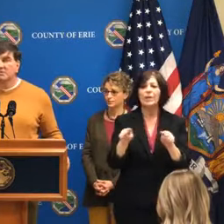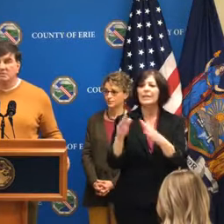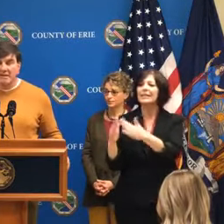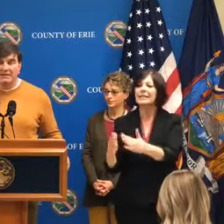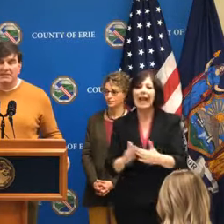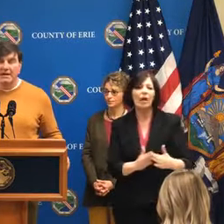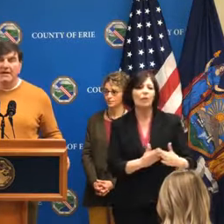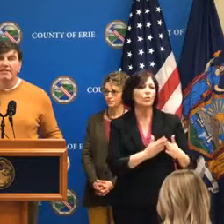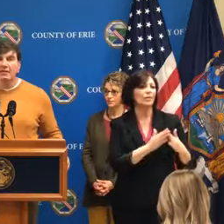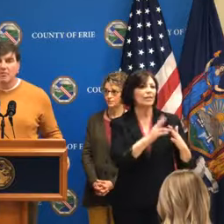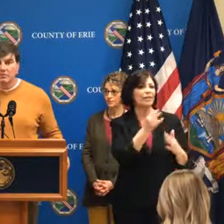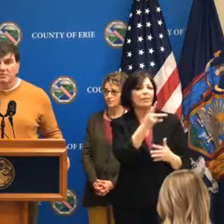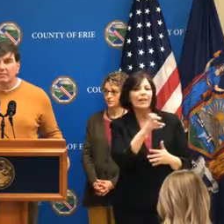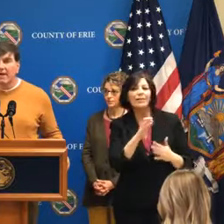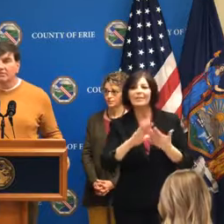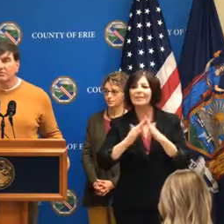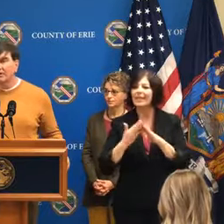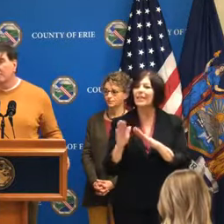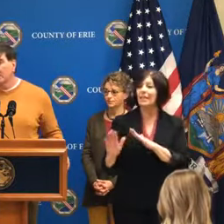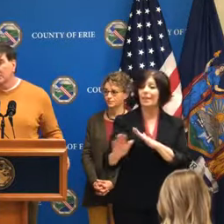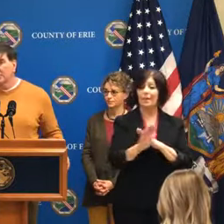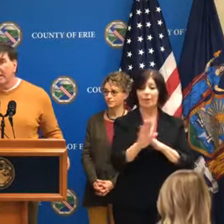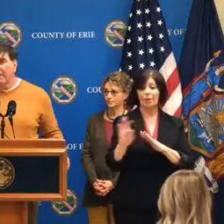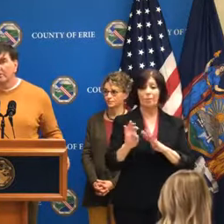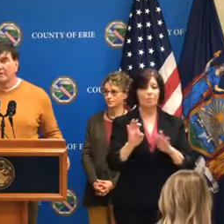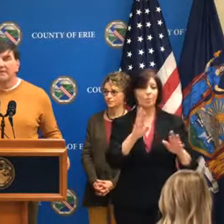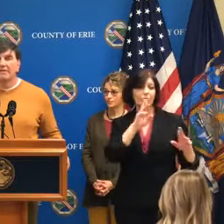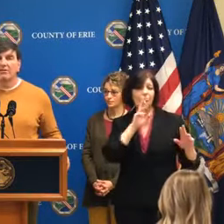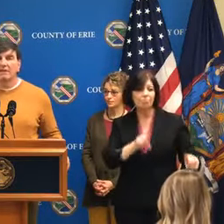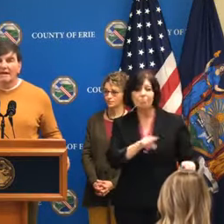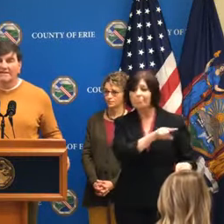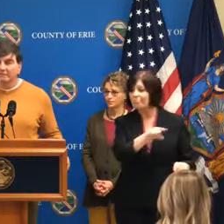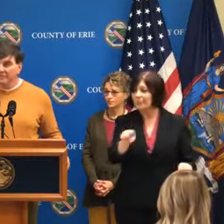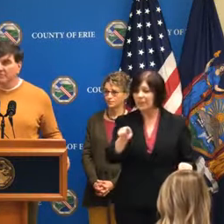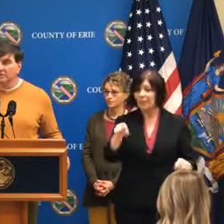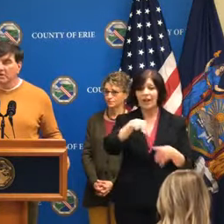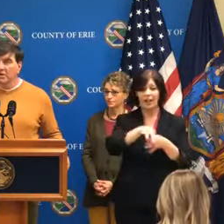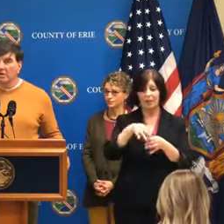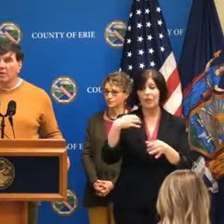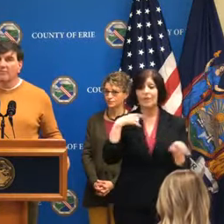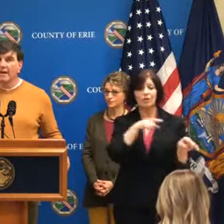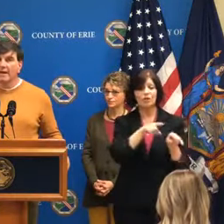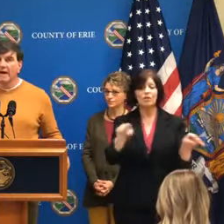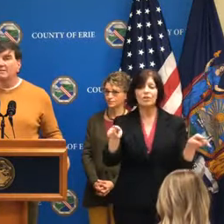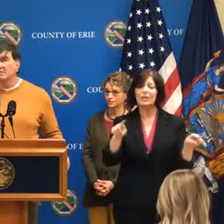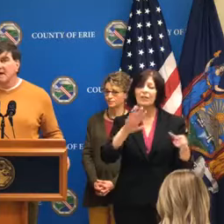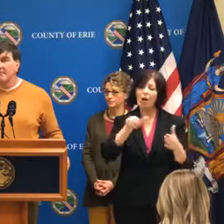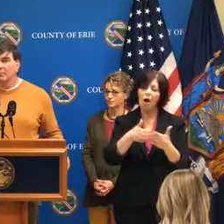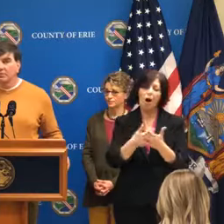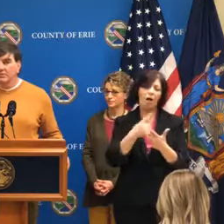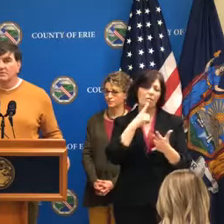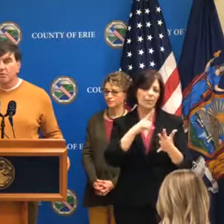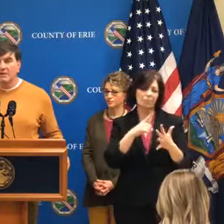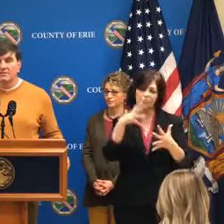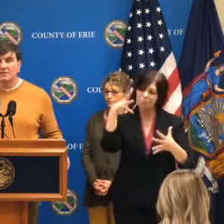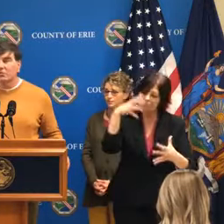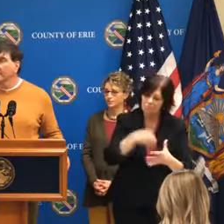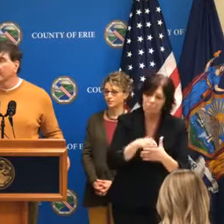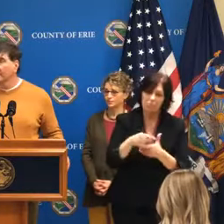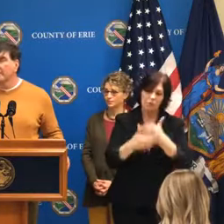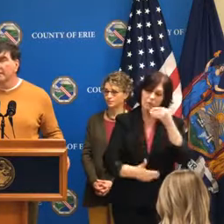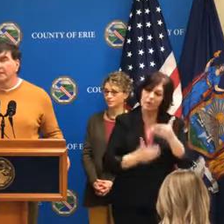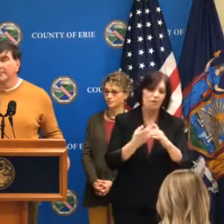villages, and cities and their emergency managers, their first responders, and their elected officials who have been lockstep with this process